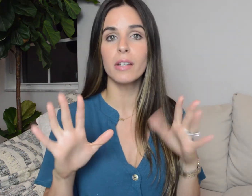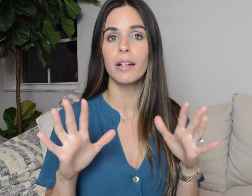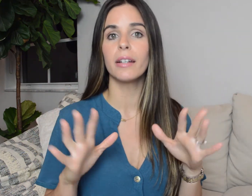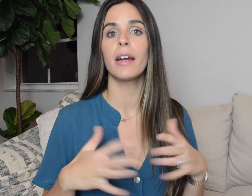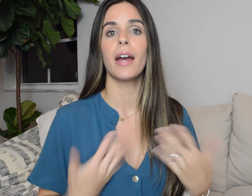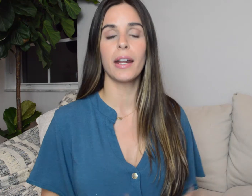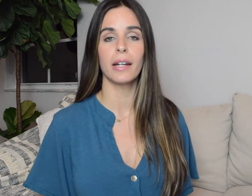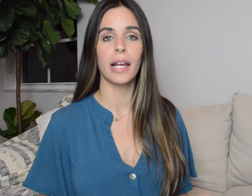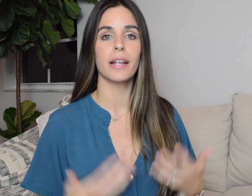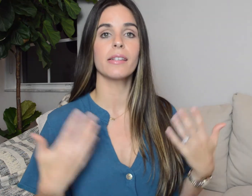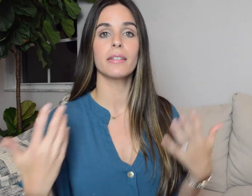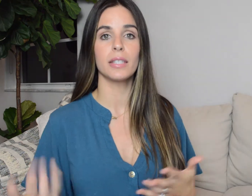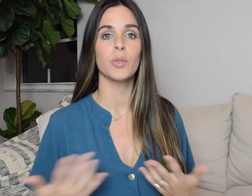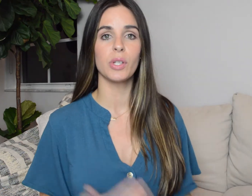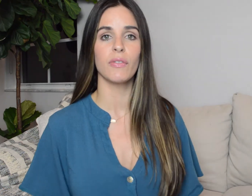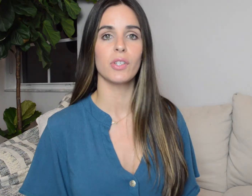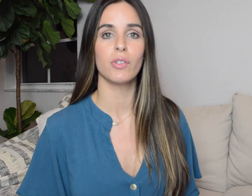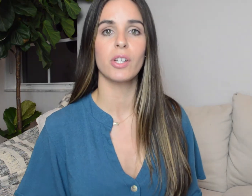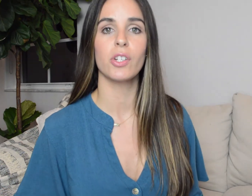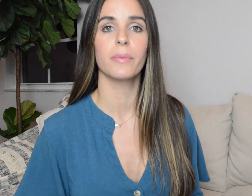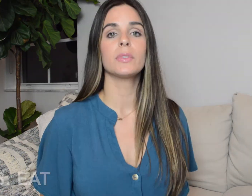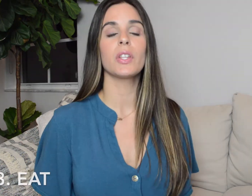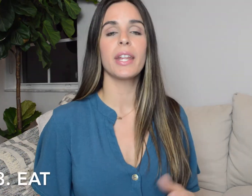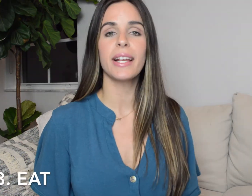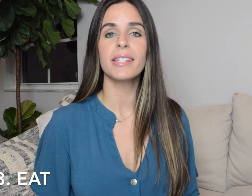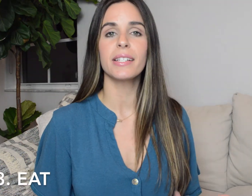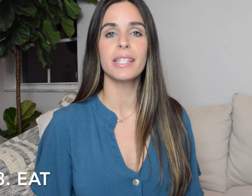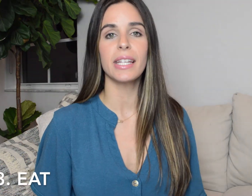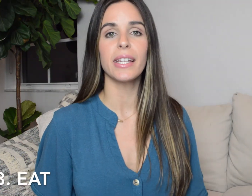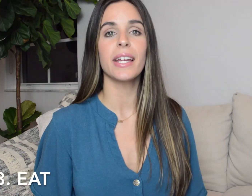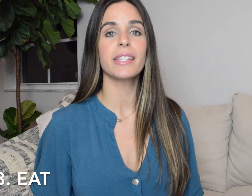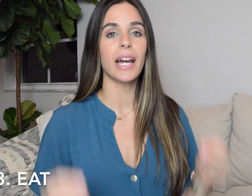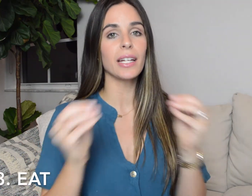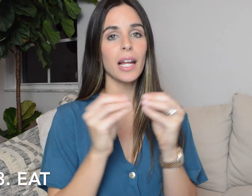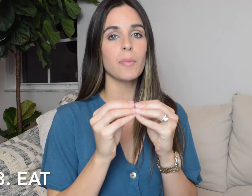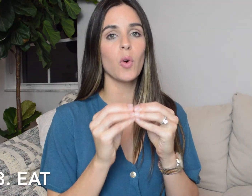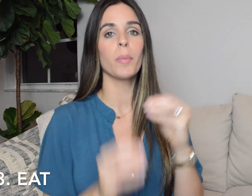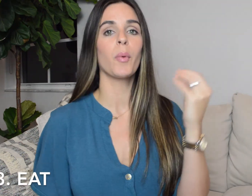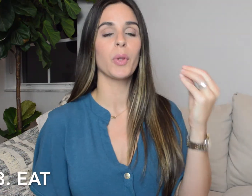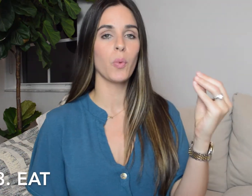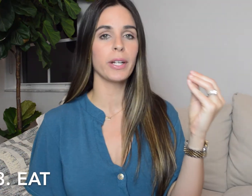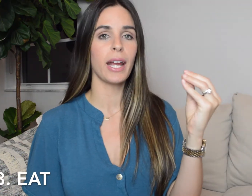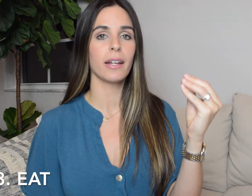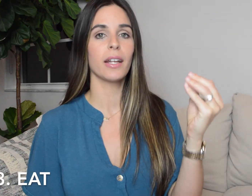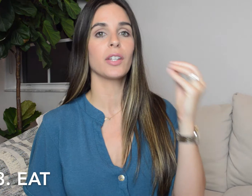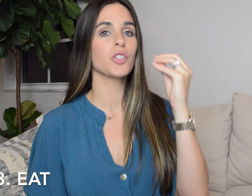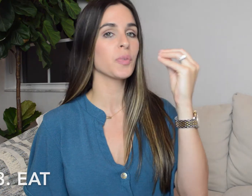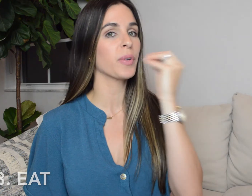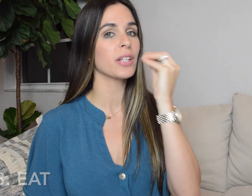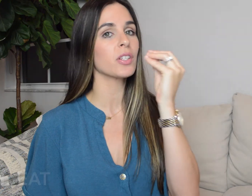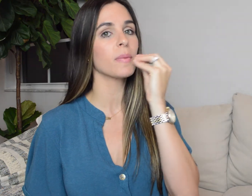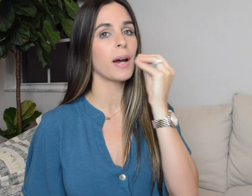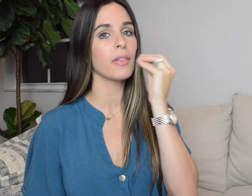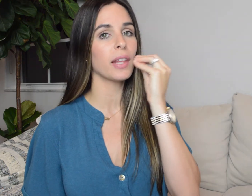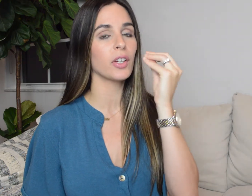done, and like I said, decrease frustration. So the next sign is eat. It's kind of like more, but with one hand, and you just bring it to your mouth like you're